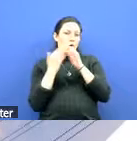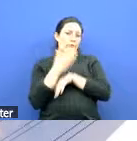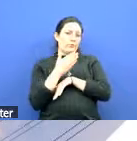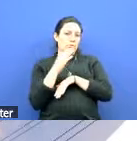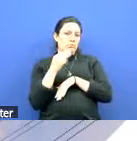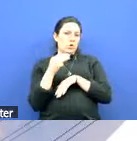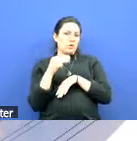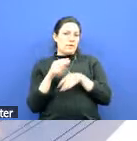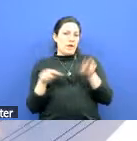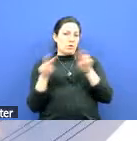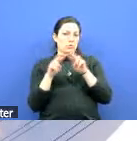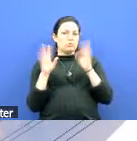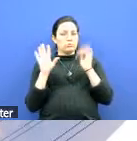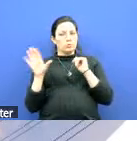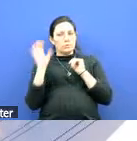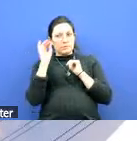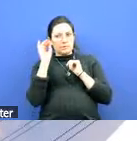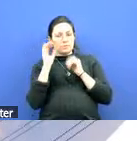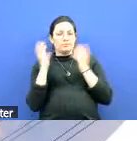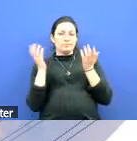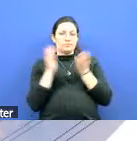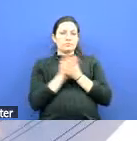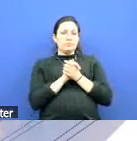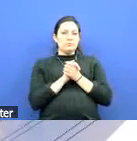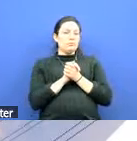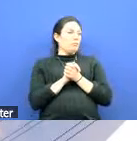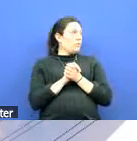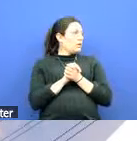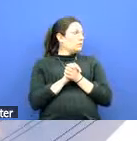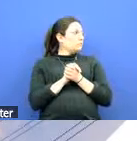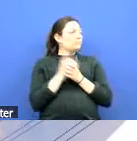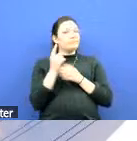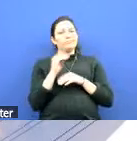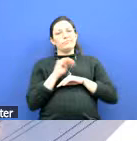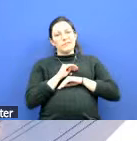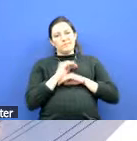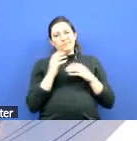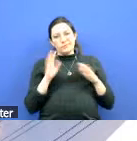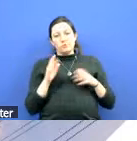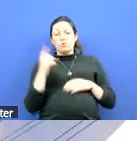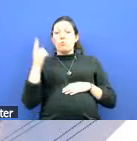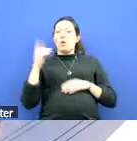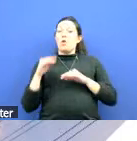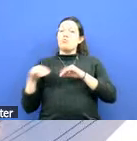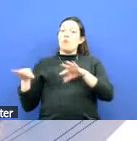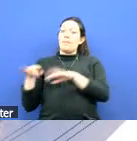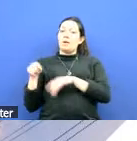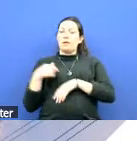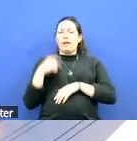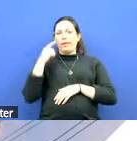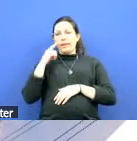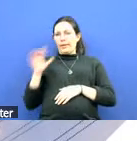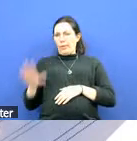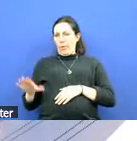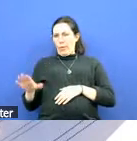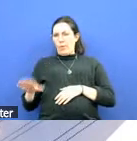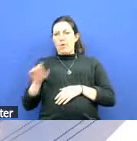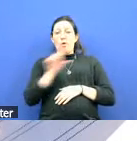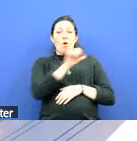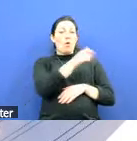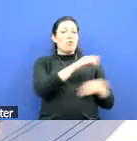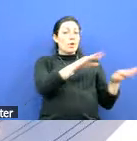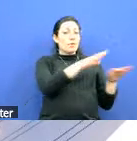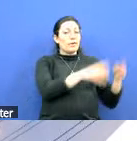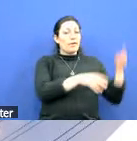So it does meet. Now, like I said, one of the properties that I think is a little low. There's other properties that are